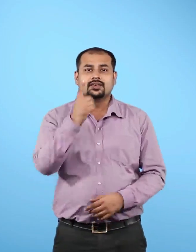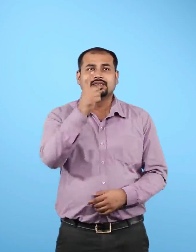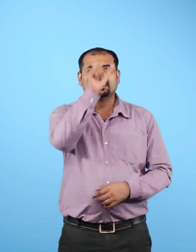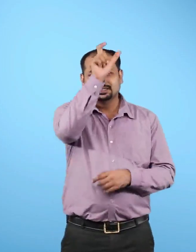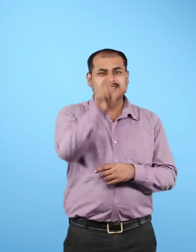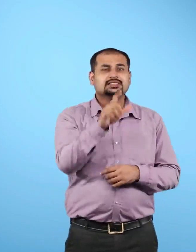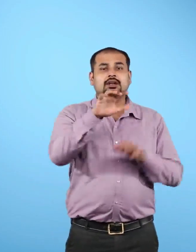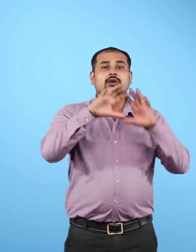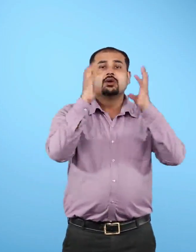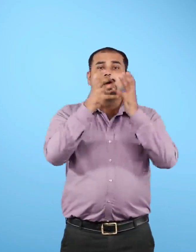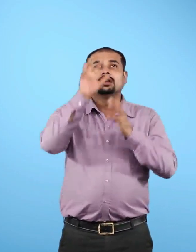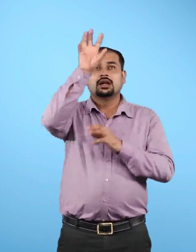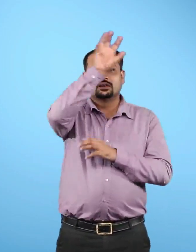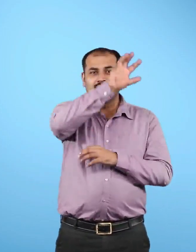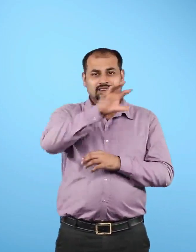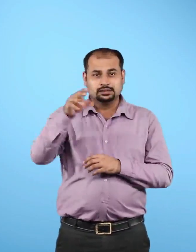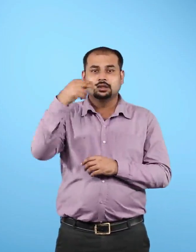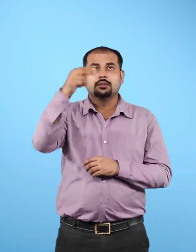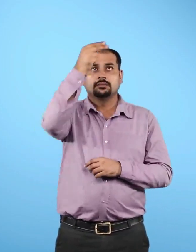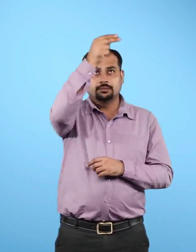Column 1 heading is Country.